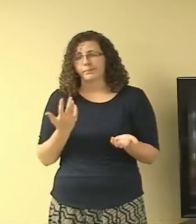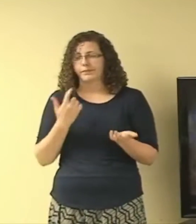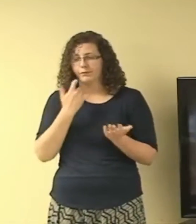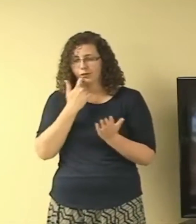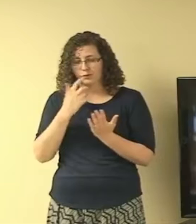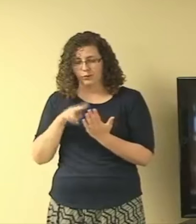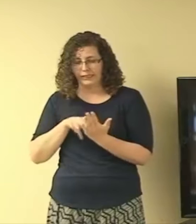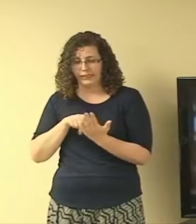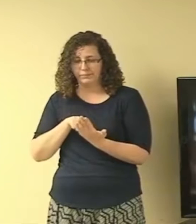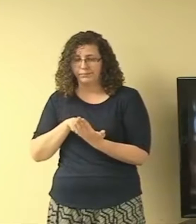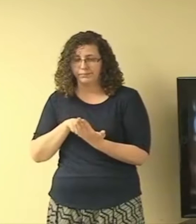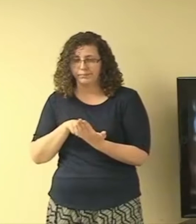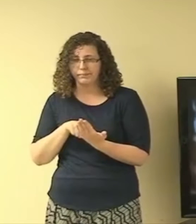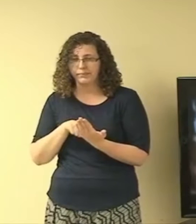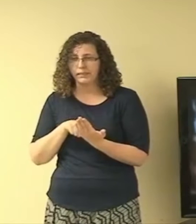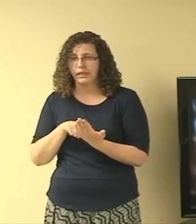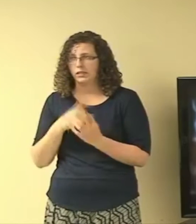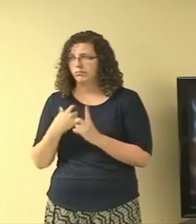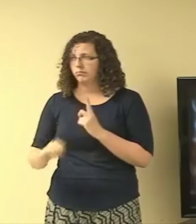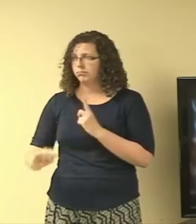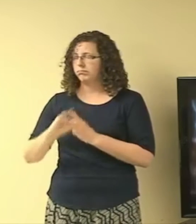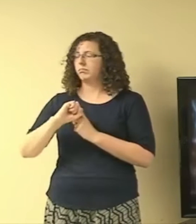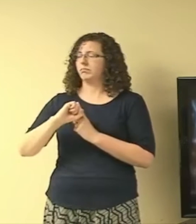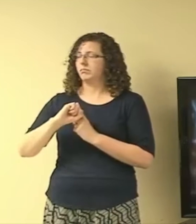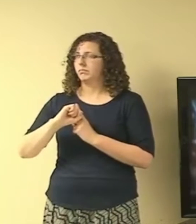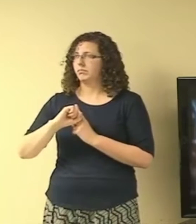here, and it just hit me.